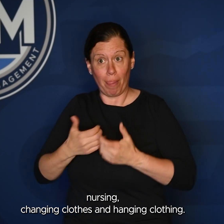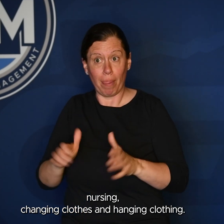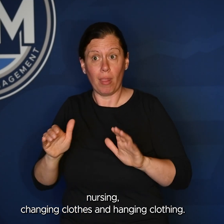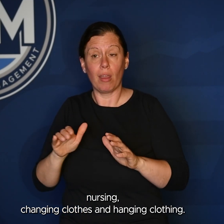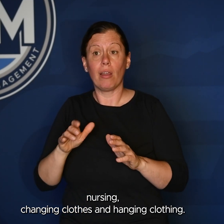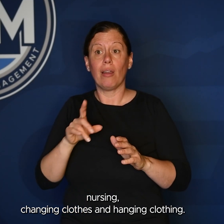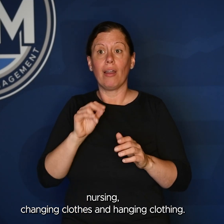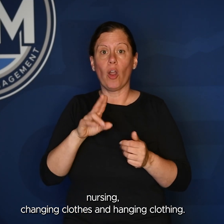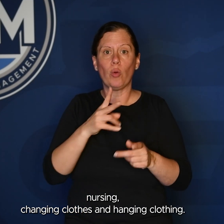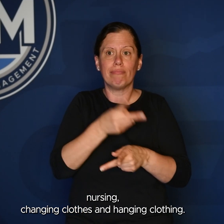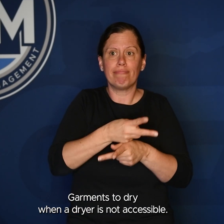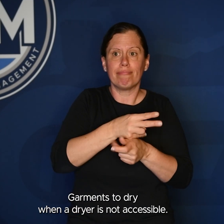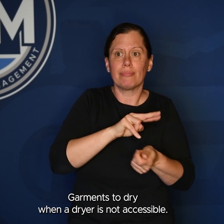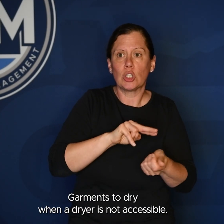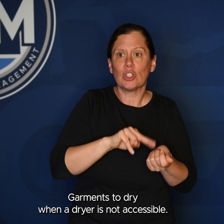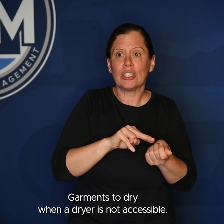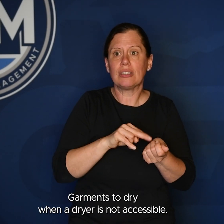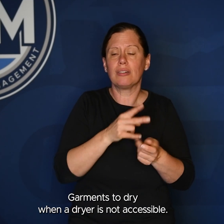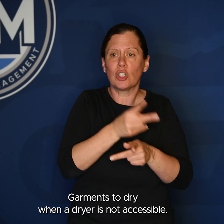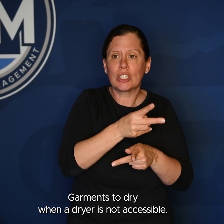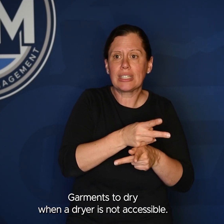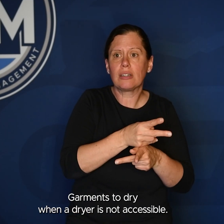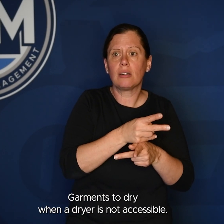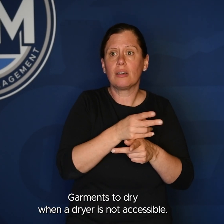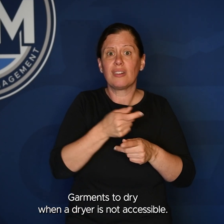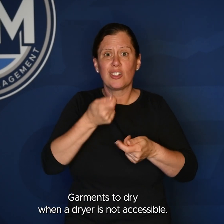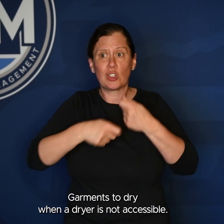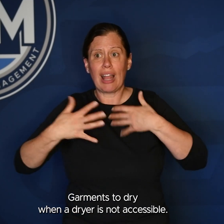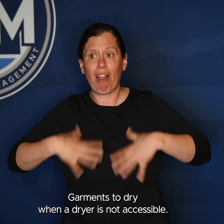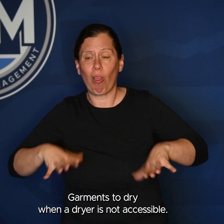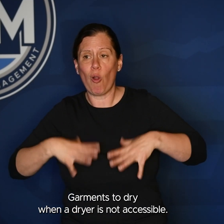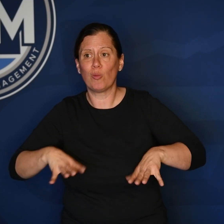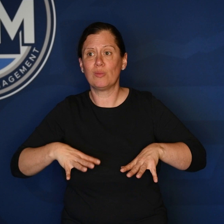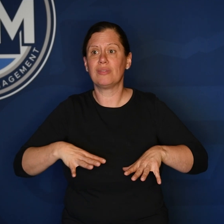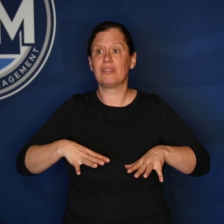and hanging clothing garments to dry when a dryer is not accessible.